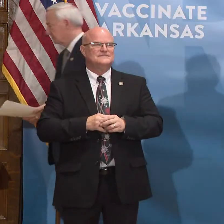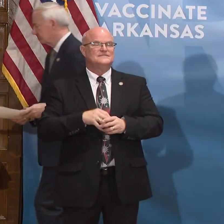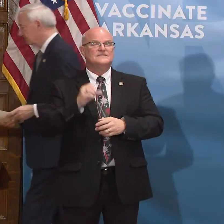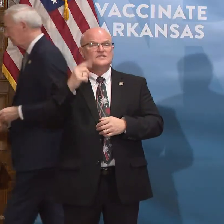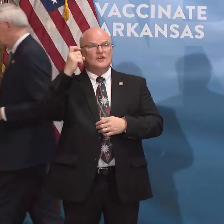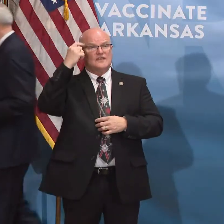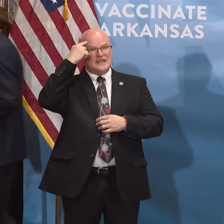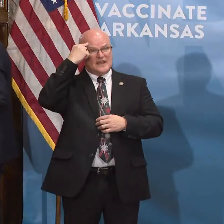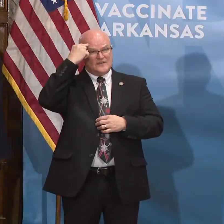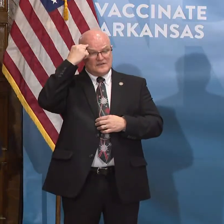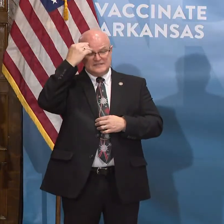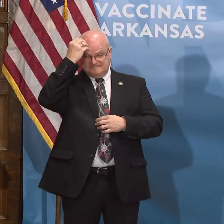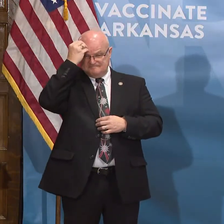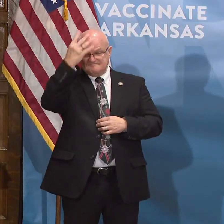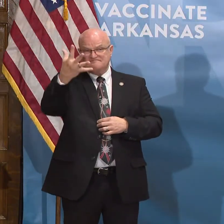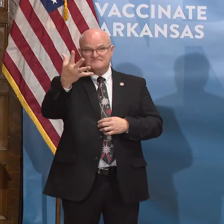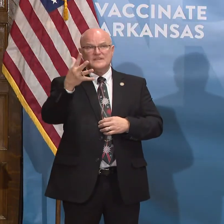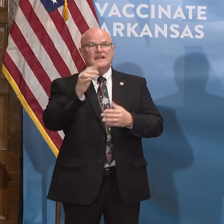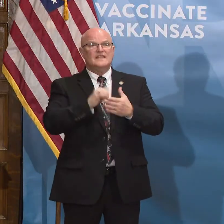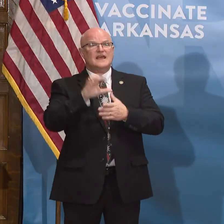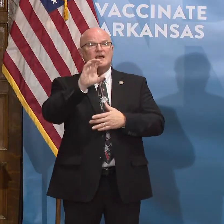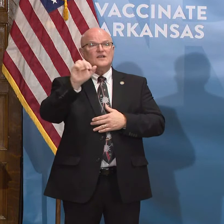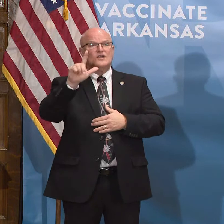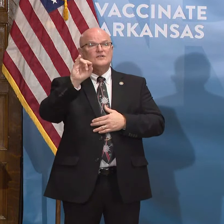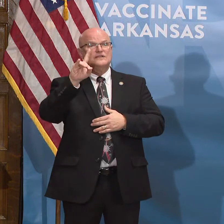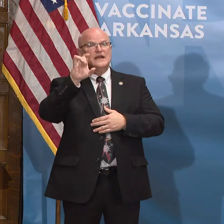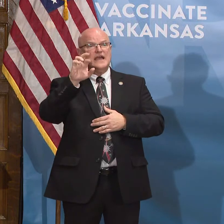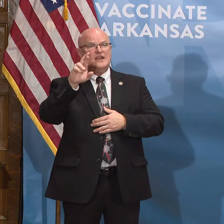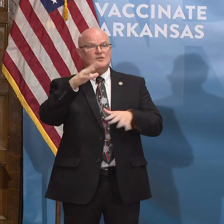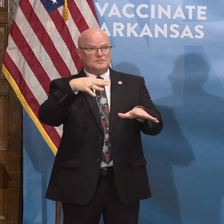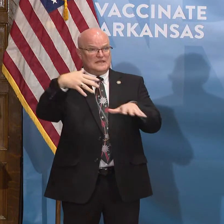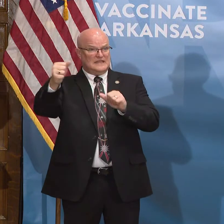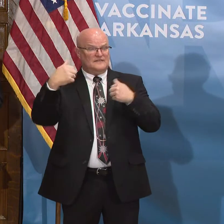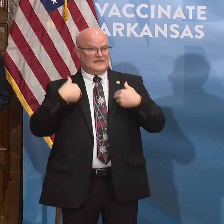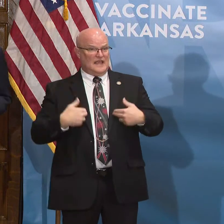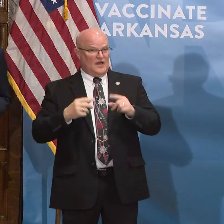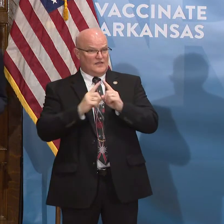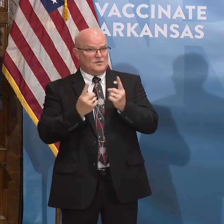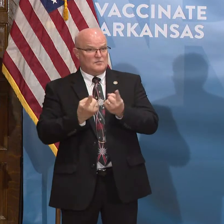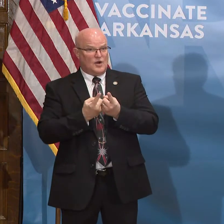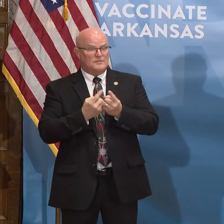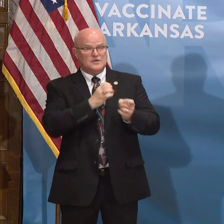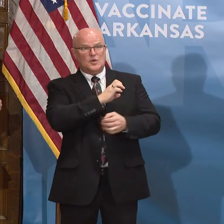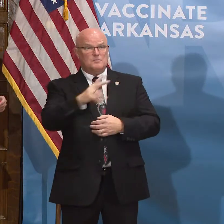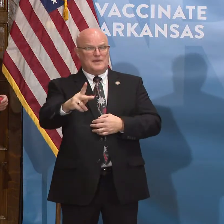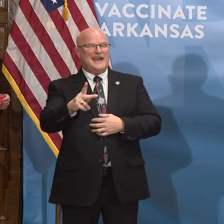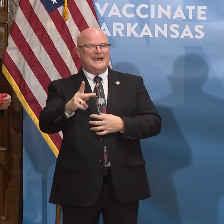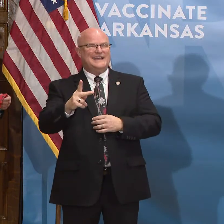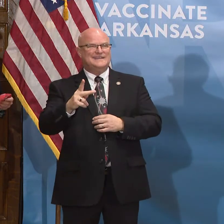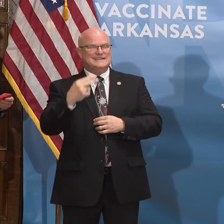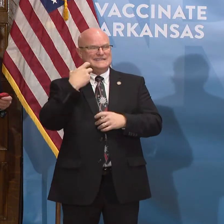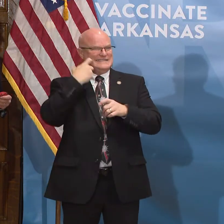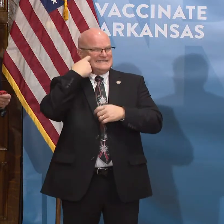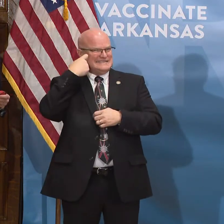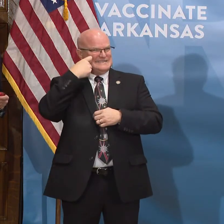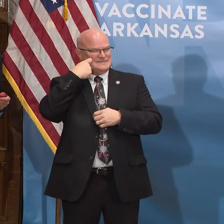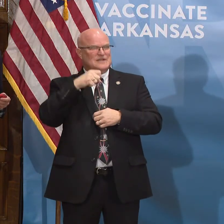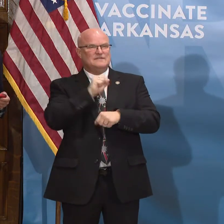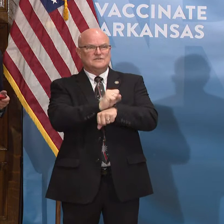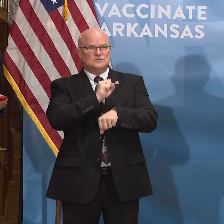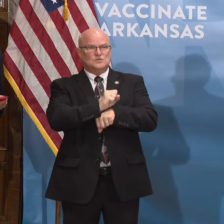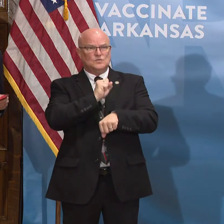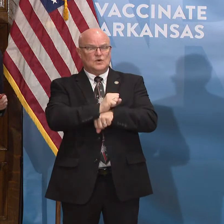So the governor has acknowledged the fact that Colonel Lader will be leaving the health department to go back to his previous